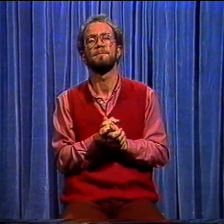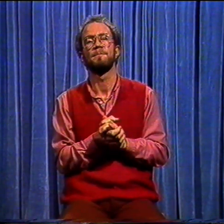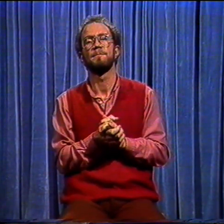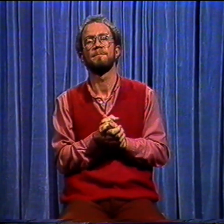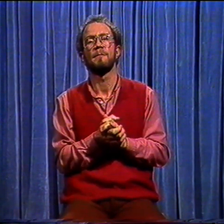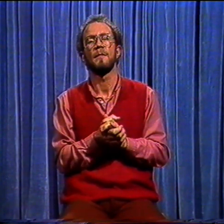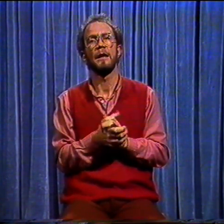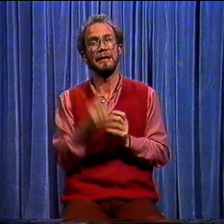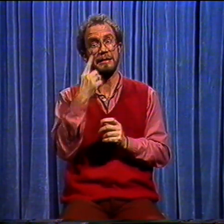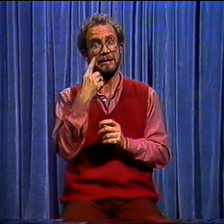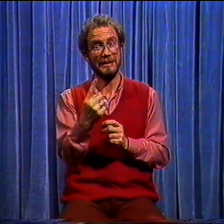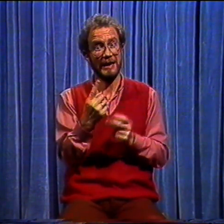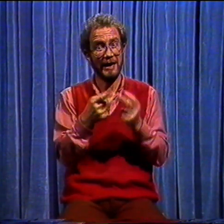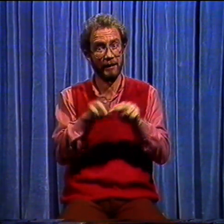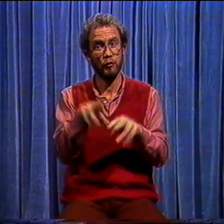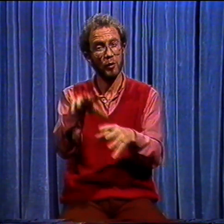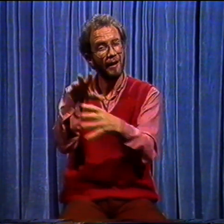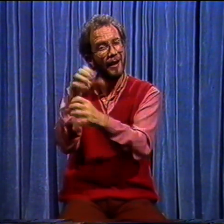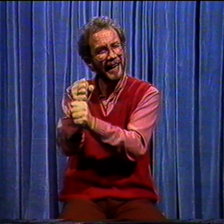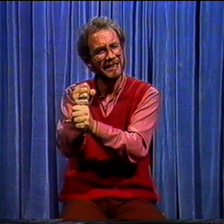if you can get it. See if you can